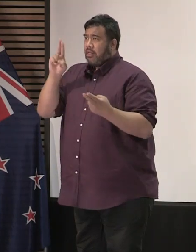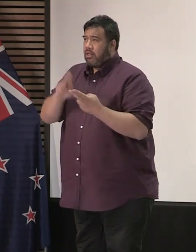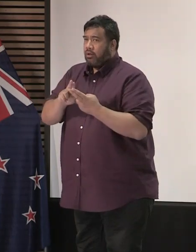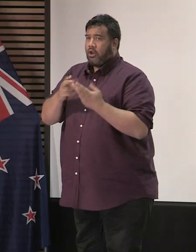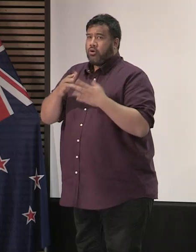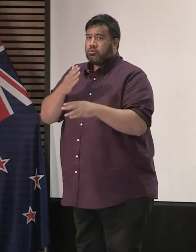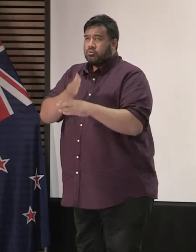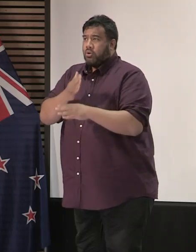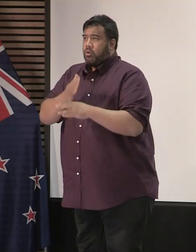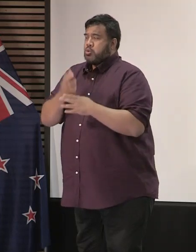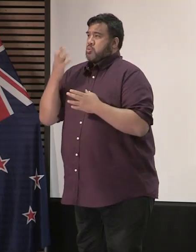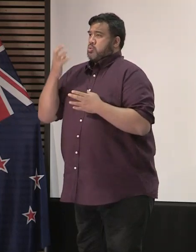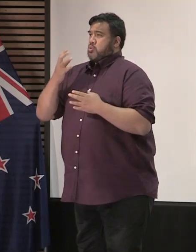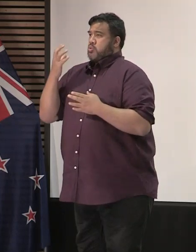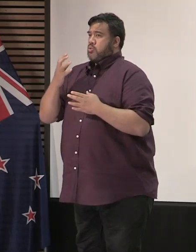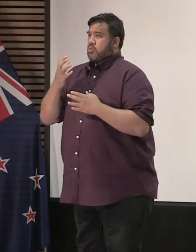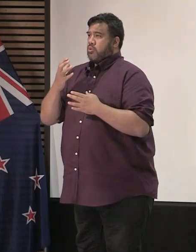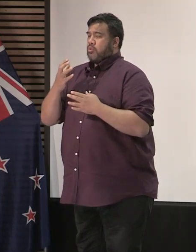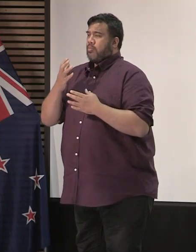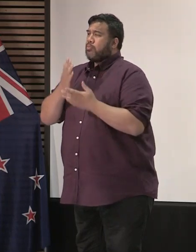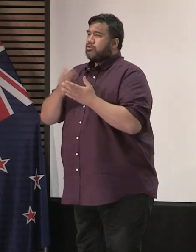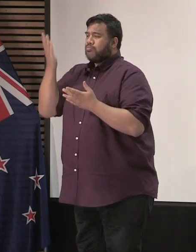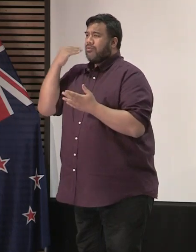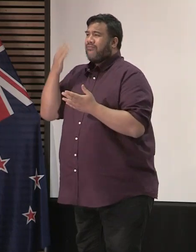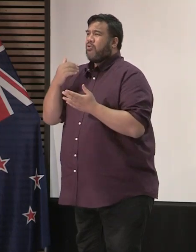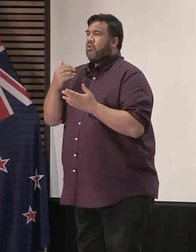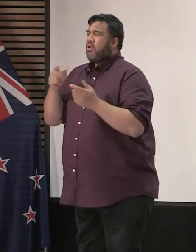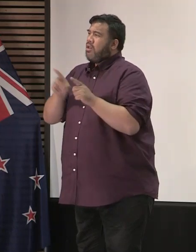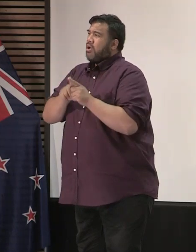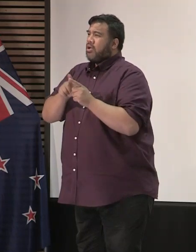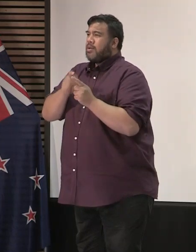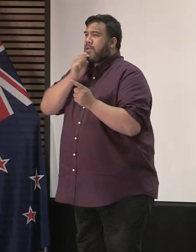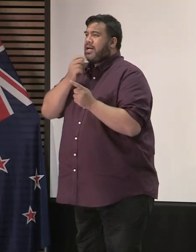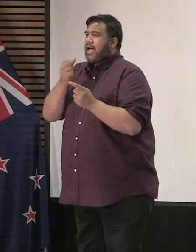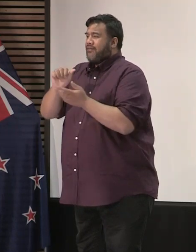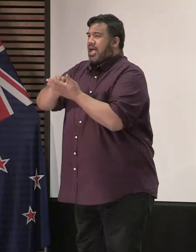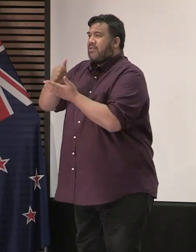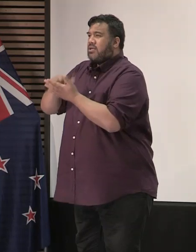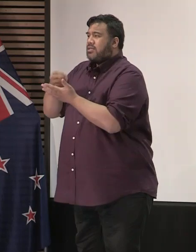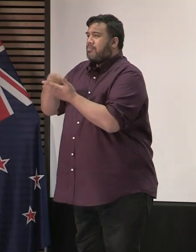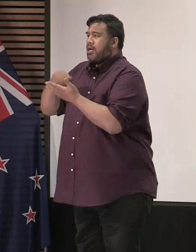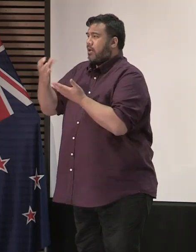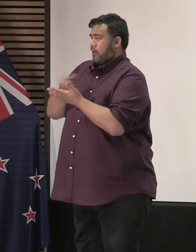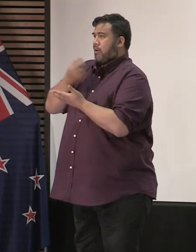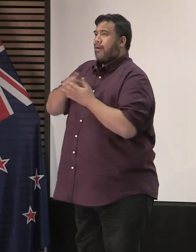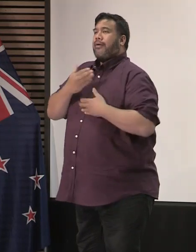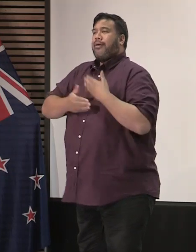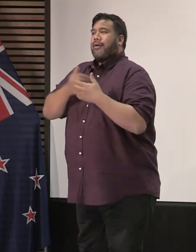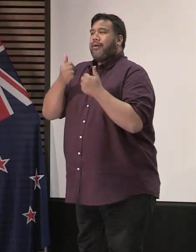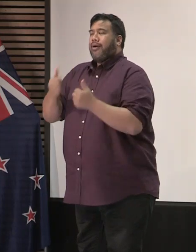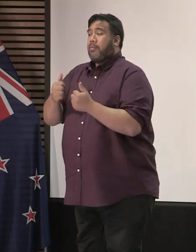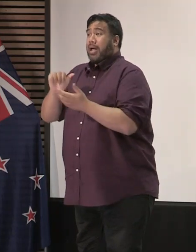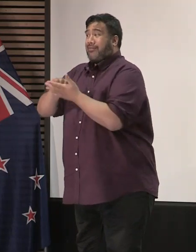we have, of course, of commercial advertising. TVNZ is slightly different, of course, but they also are in a different boat when it comes to the role of government